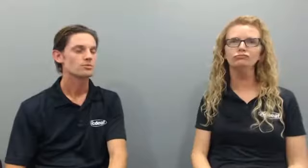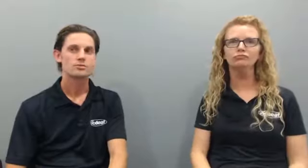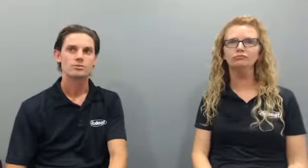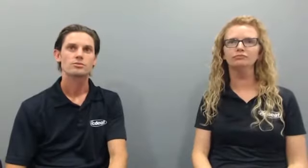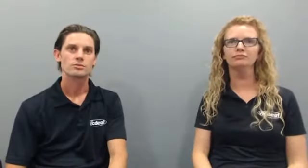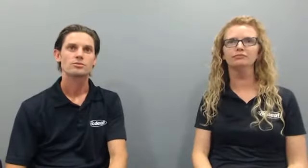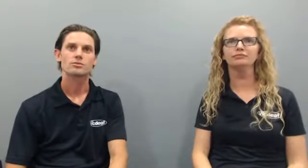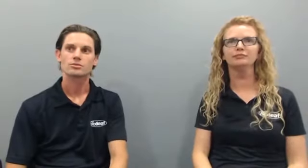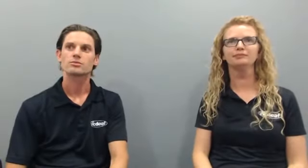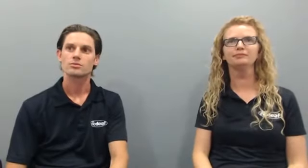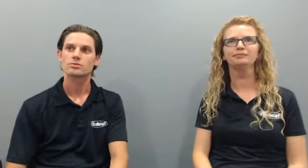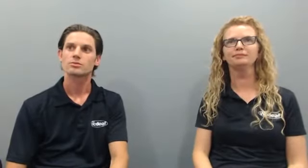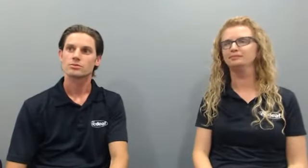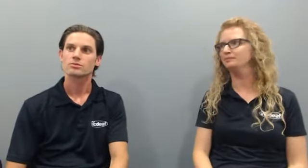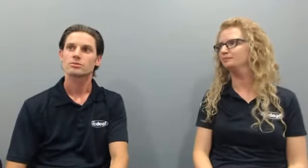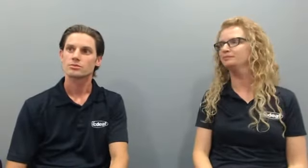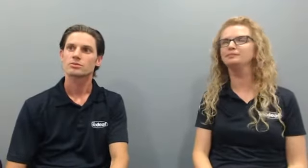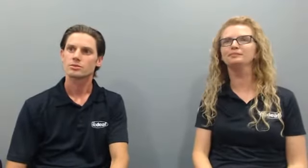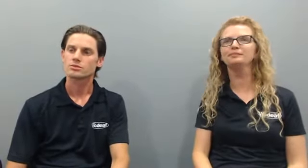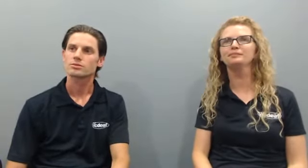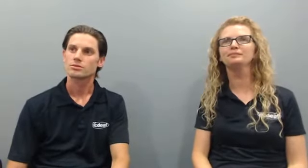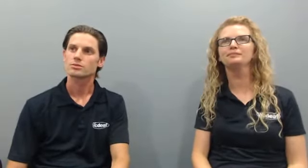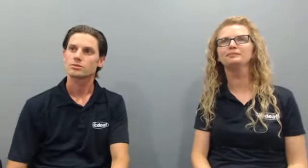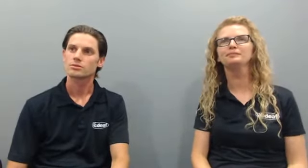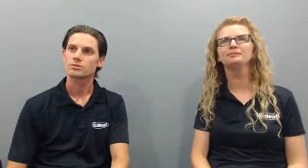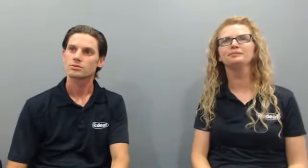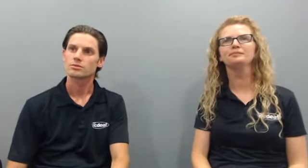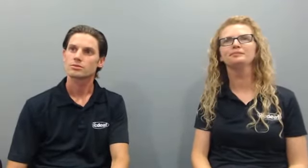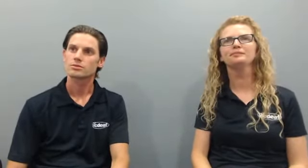worthwhile doing it like that if that's something that works for you.